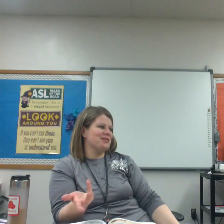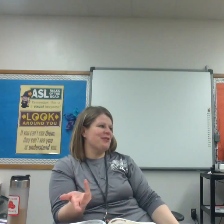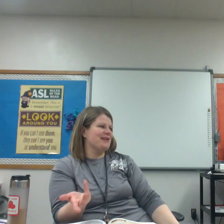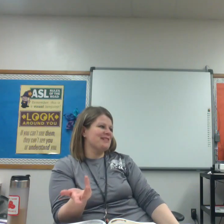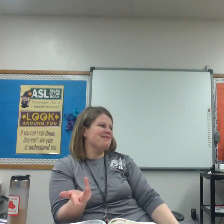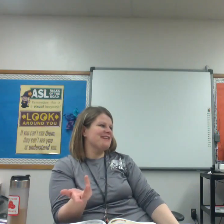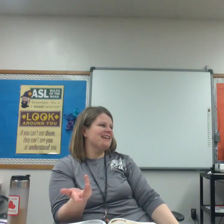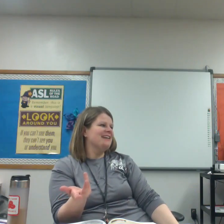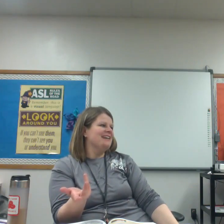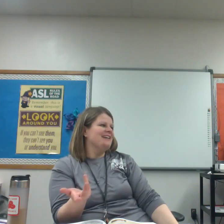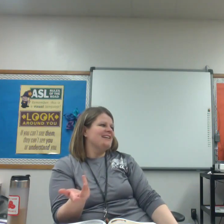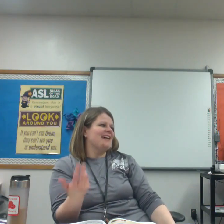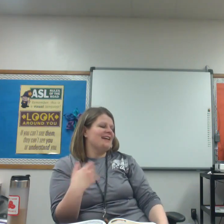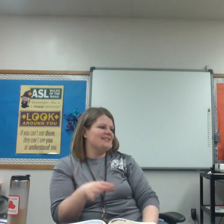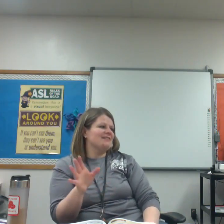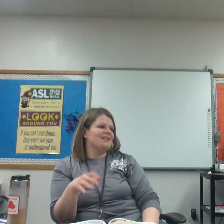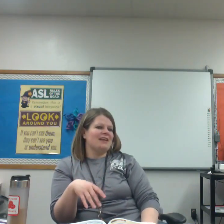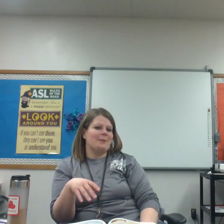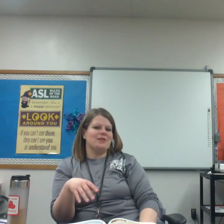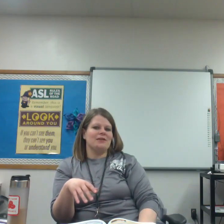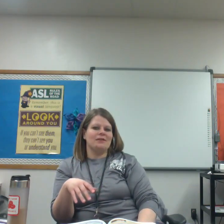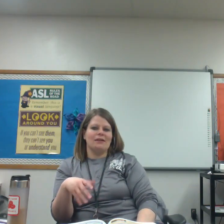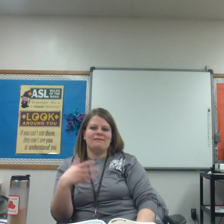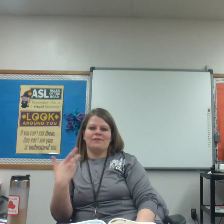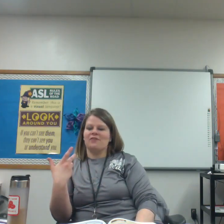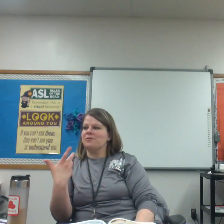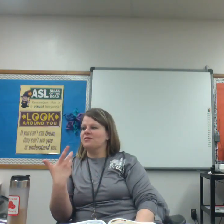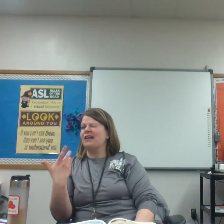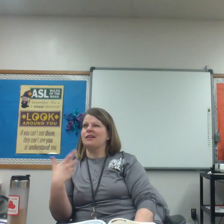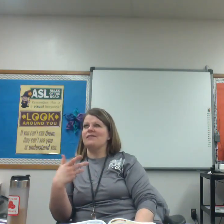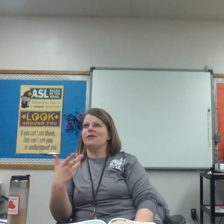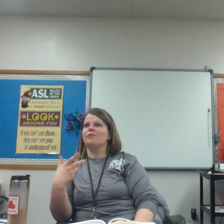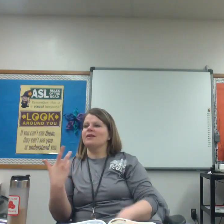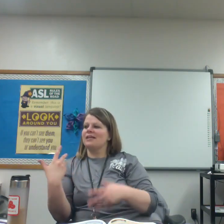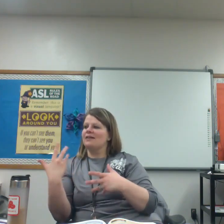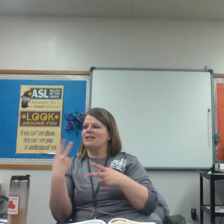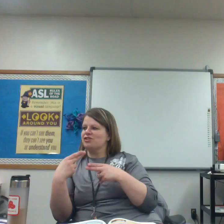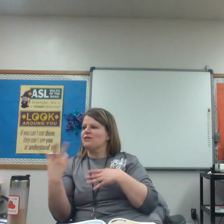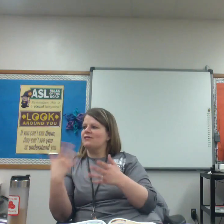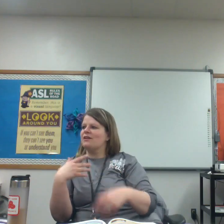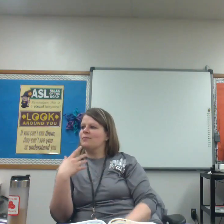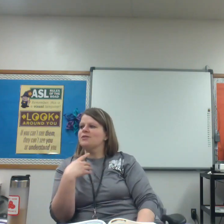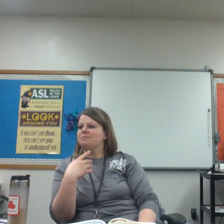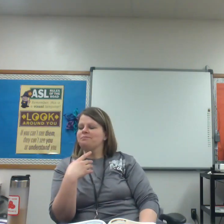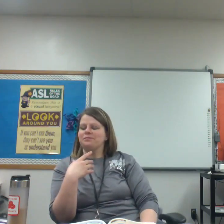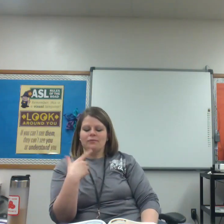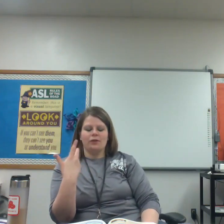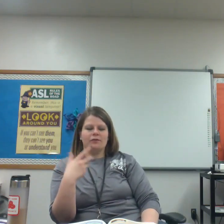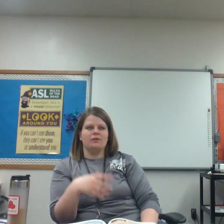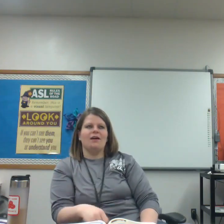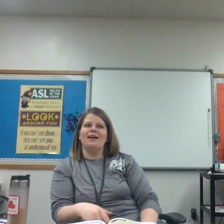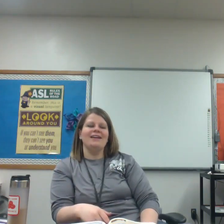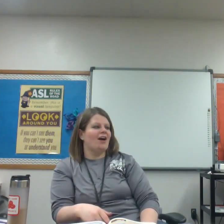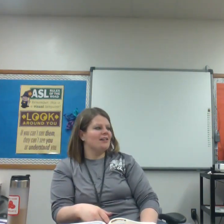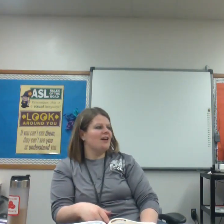show on TV that captioned the life of a deaf person, not the life of, but the history of a deaf person. Or I cannot talk.